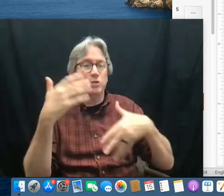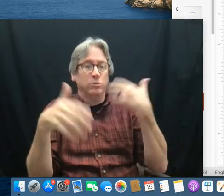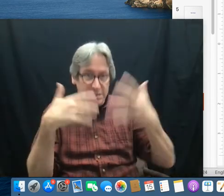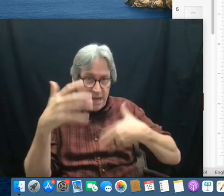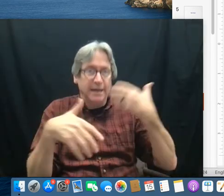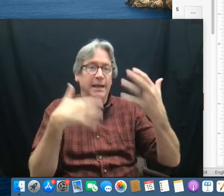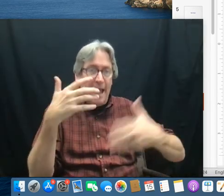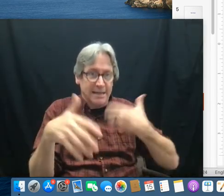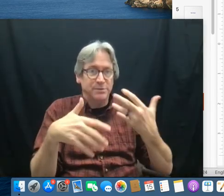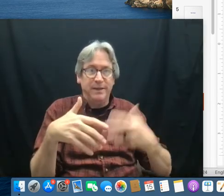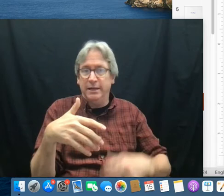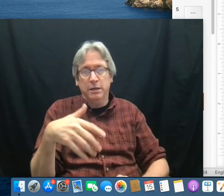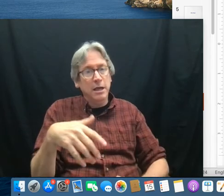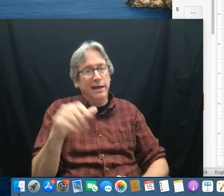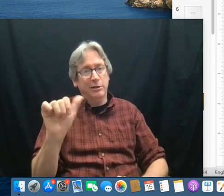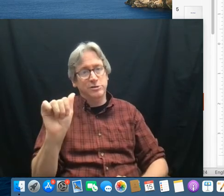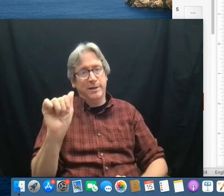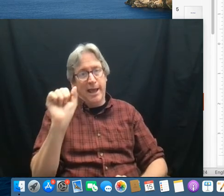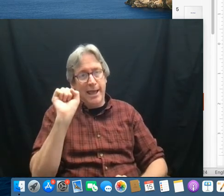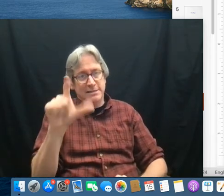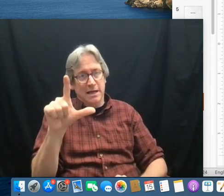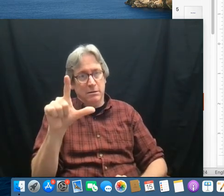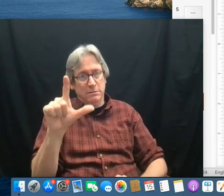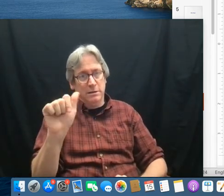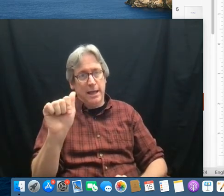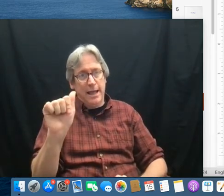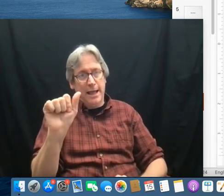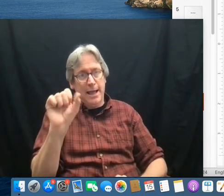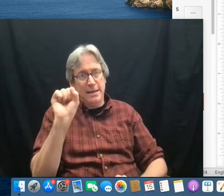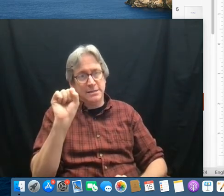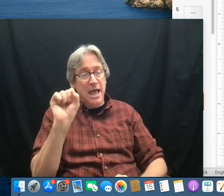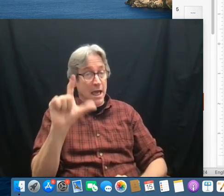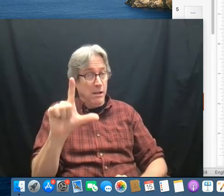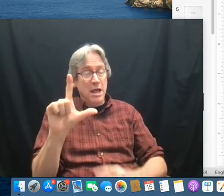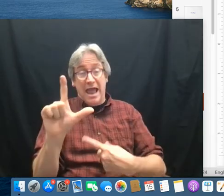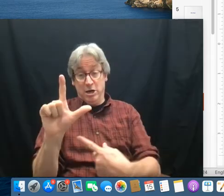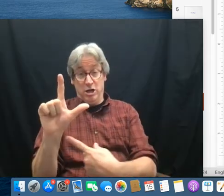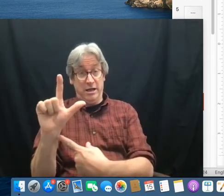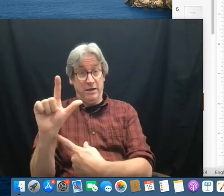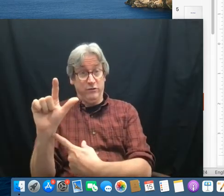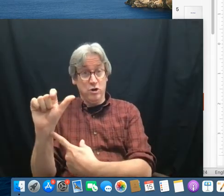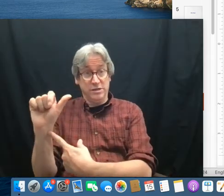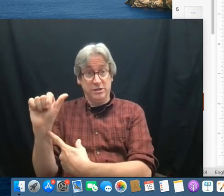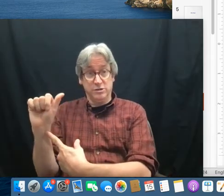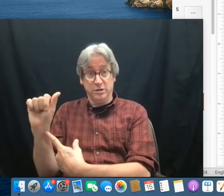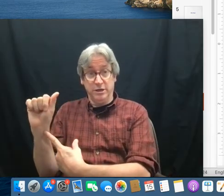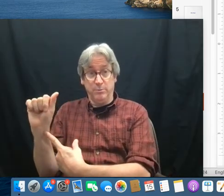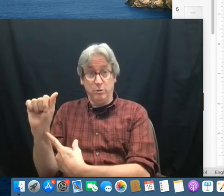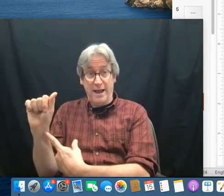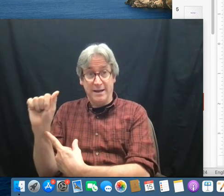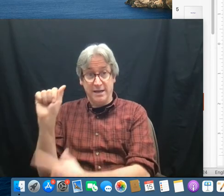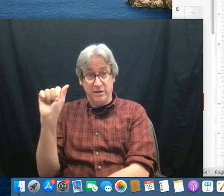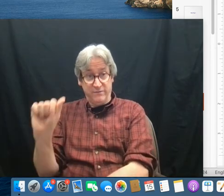ASL. And because we rarely stop in the middle of a word, we don't stop, then just